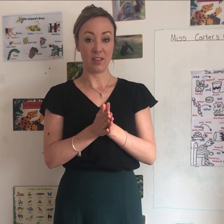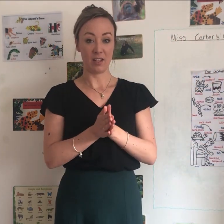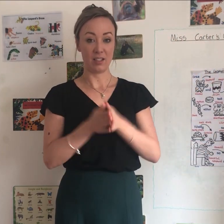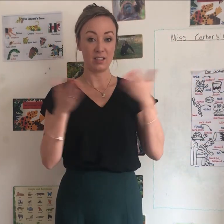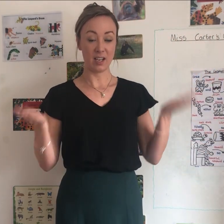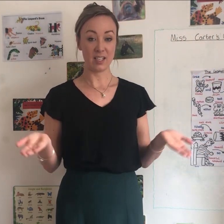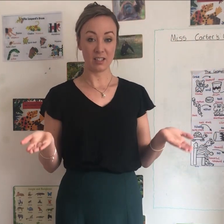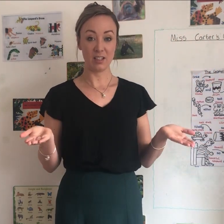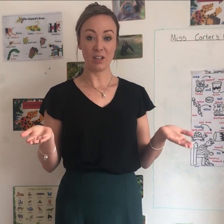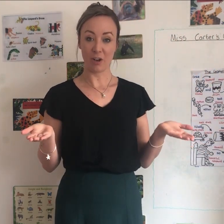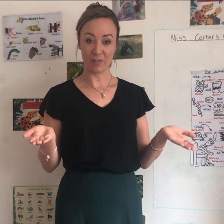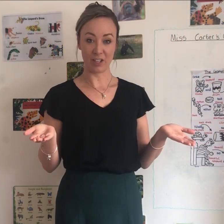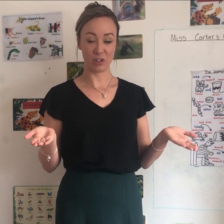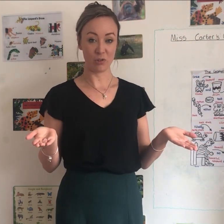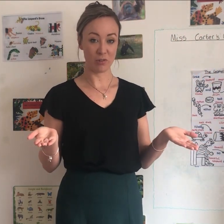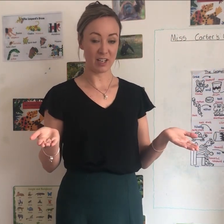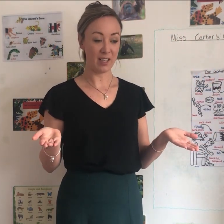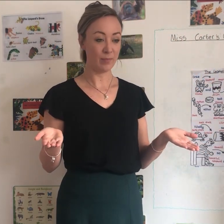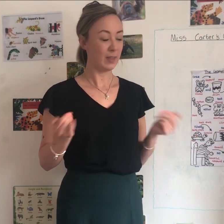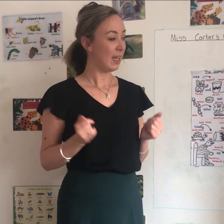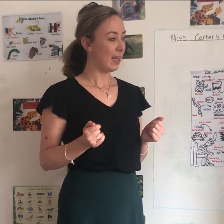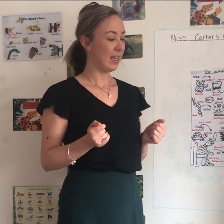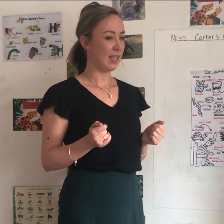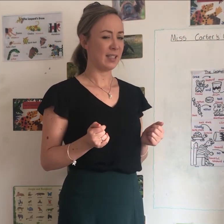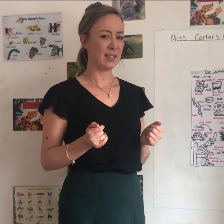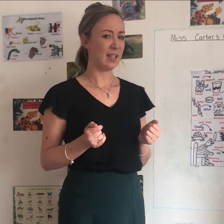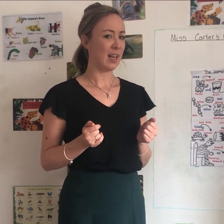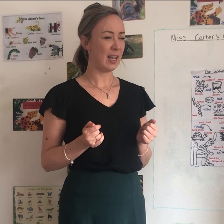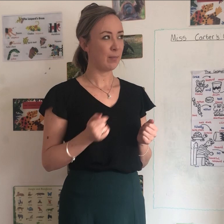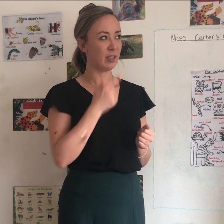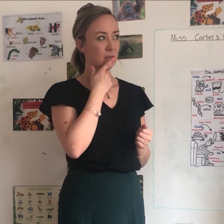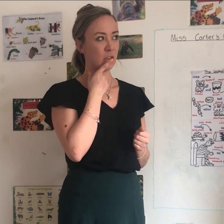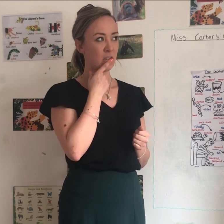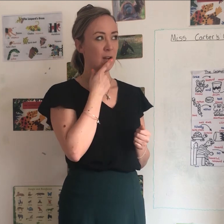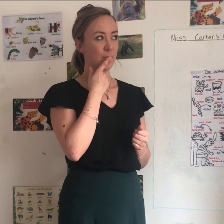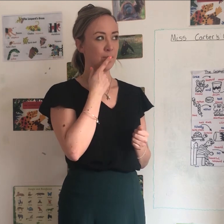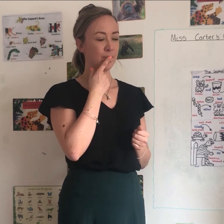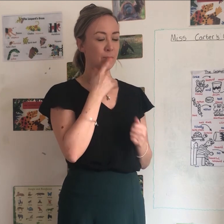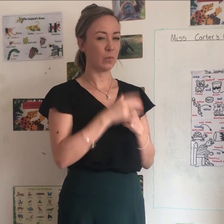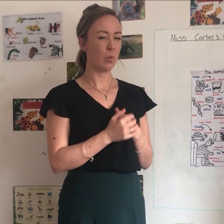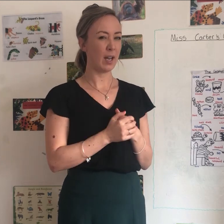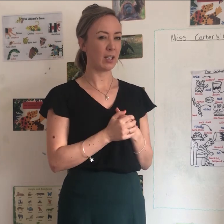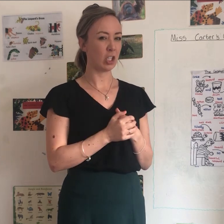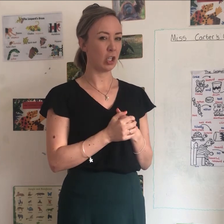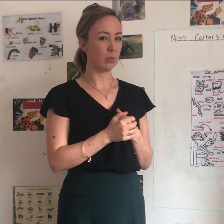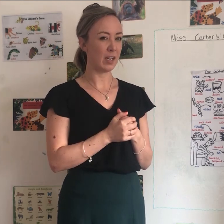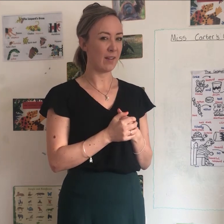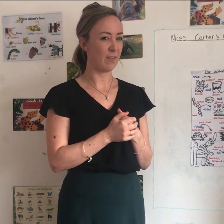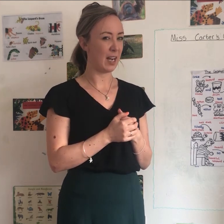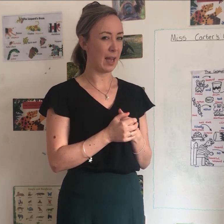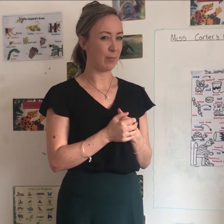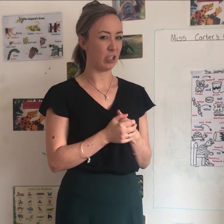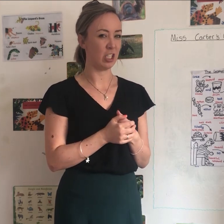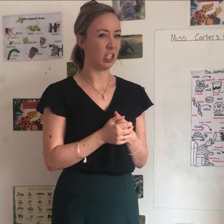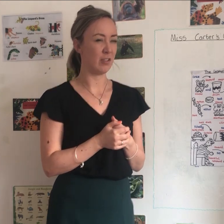the title of our story is The Leopard's Drum. What action could we have for leopard, do you